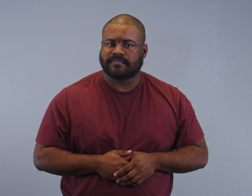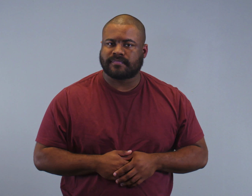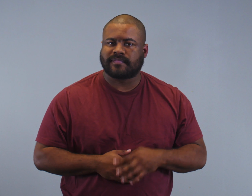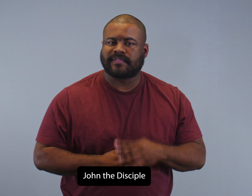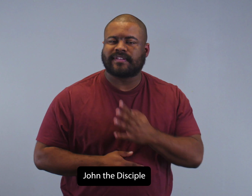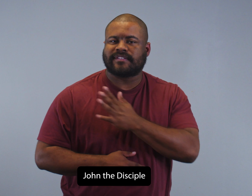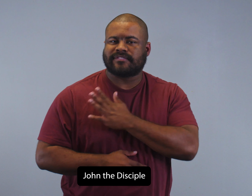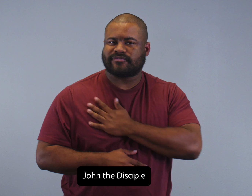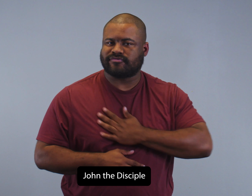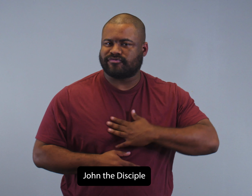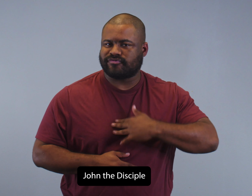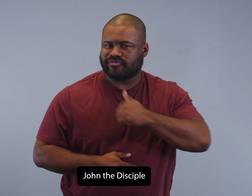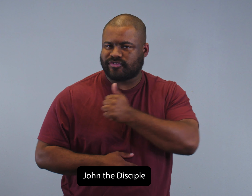John the disciple,